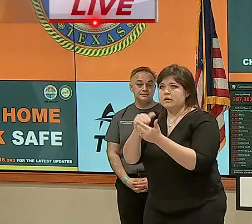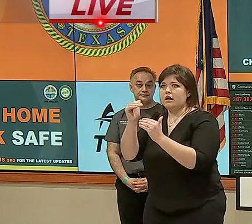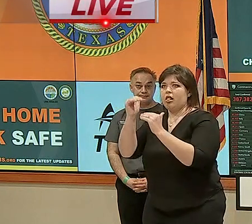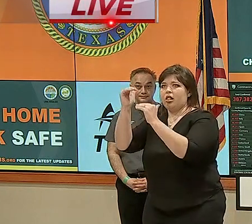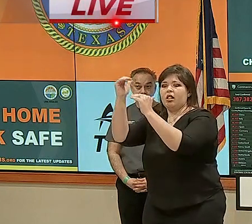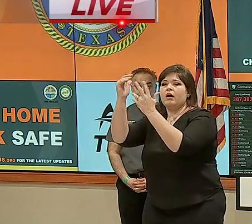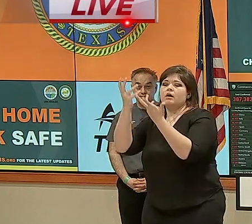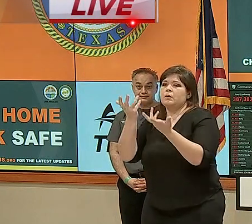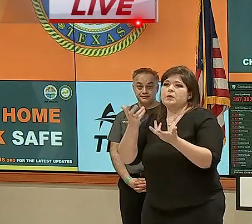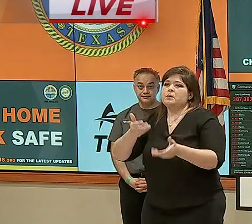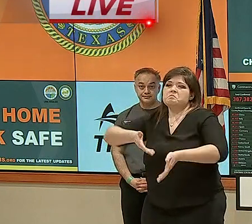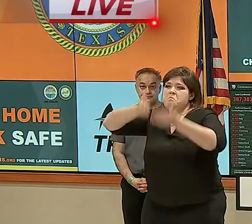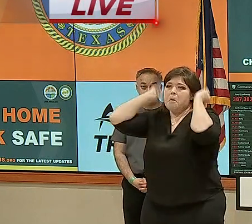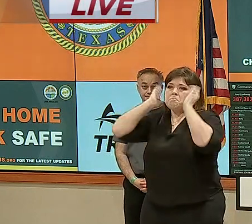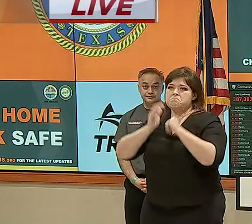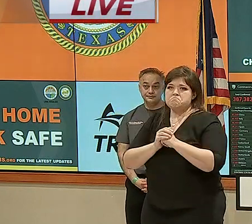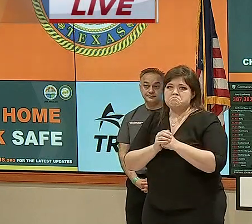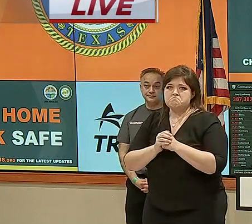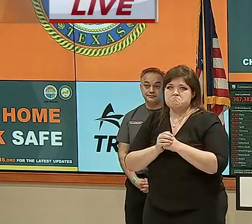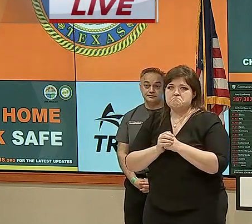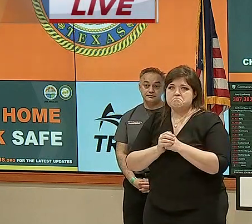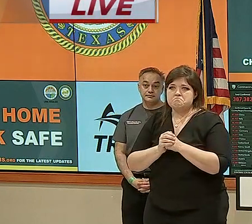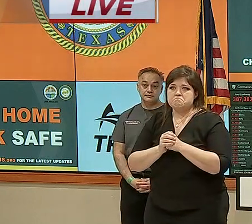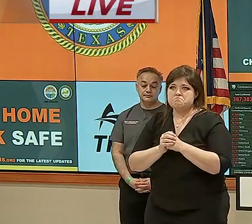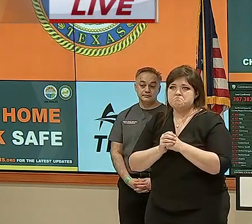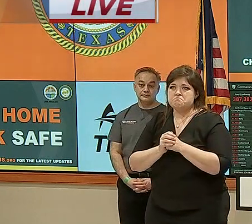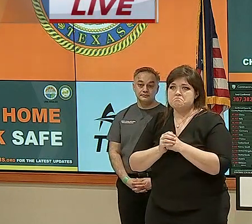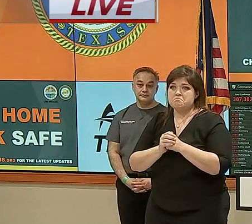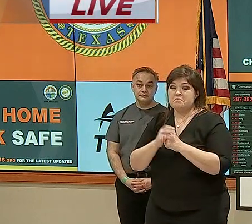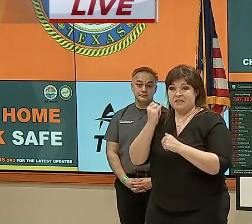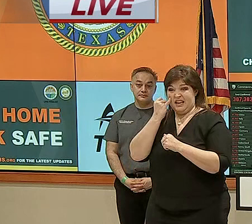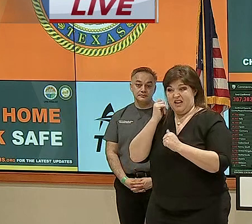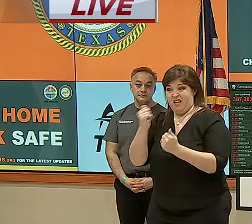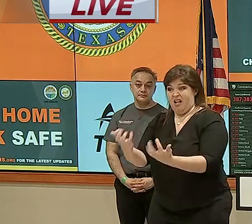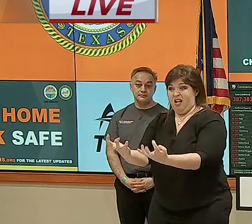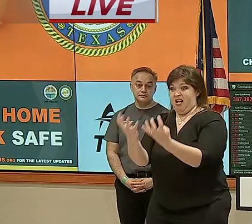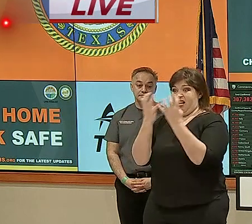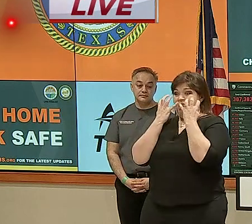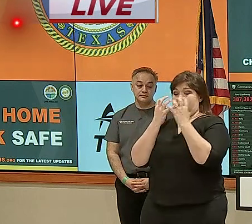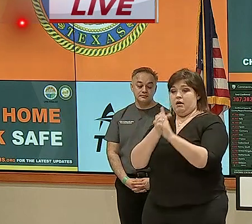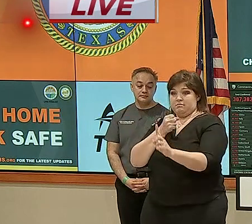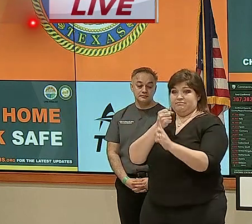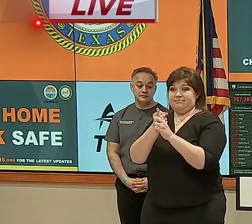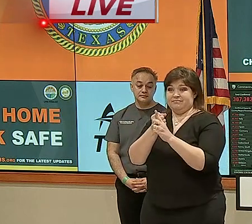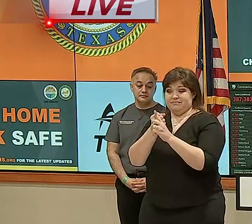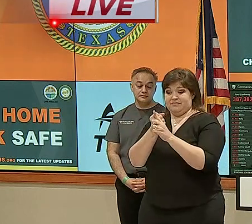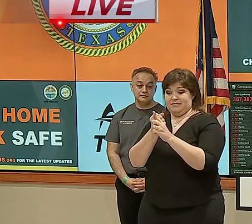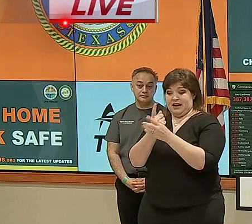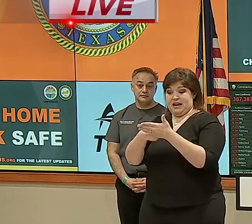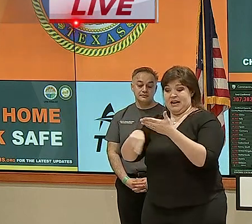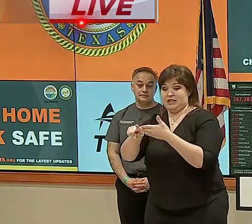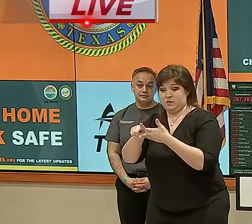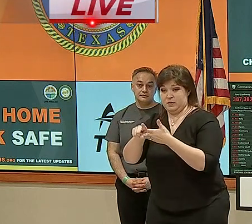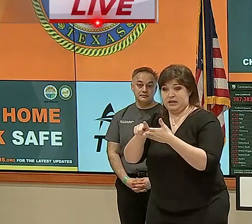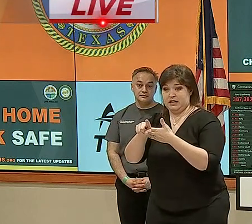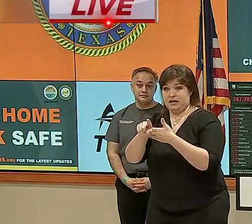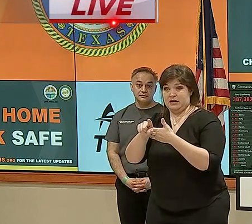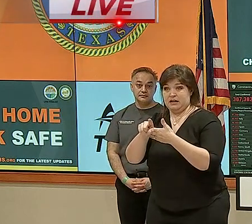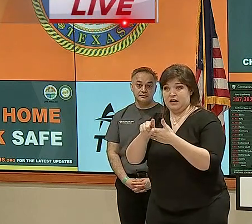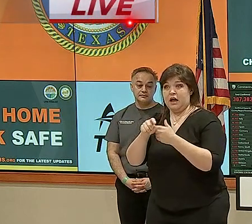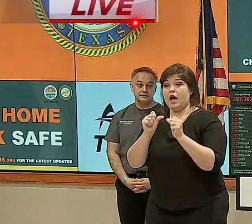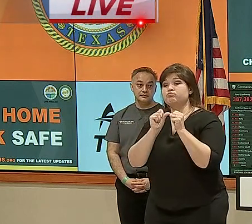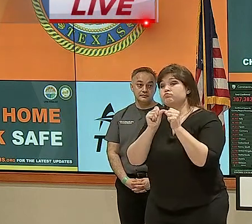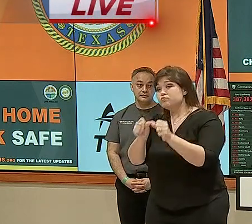of ventilatory support, if it hits us next week, and the surge comes over just a 2-week period of